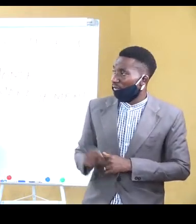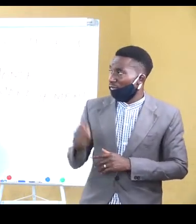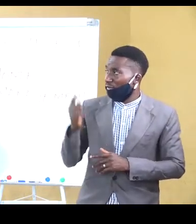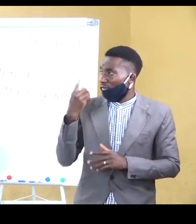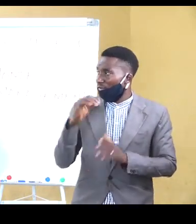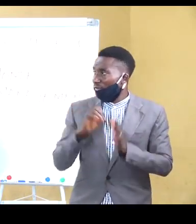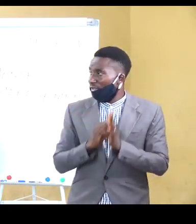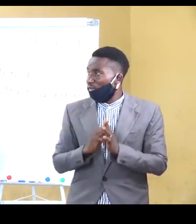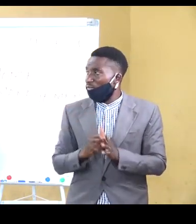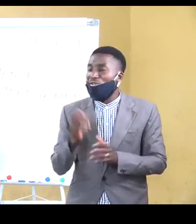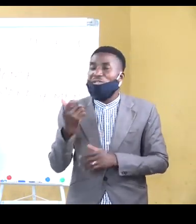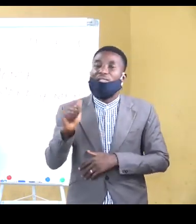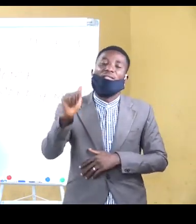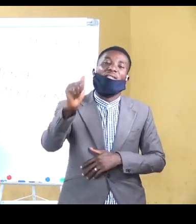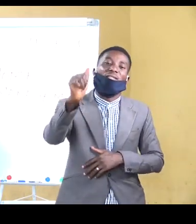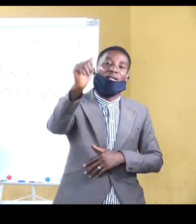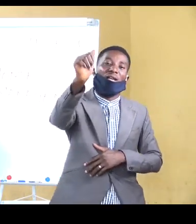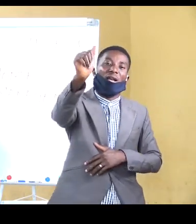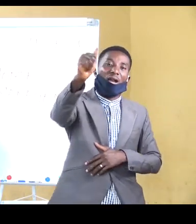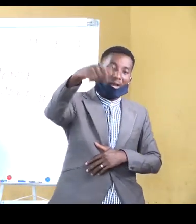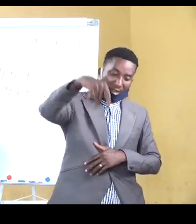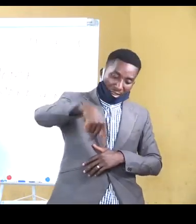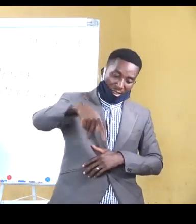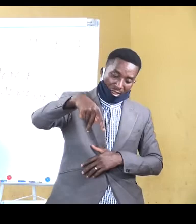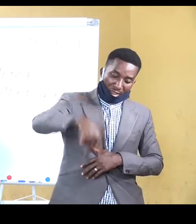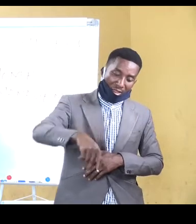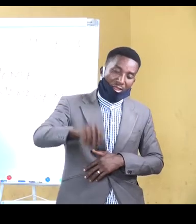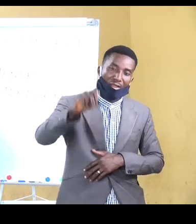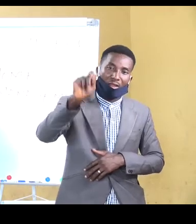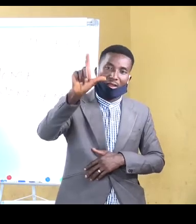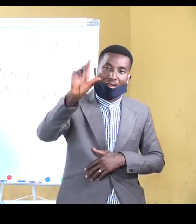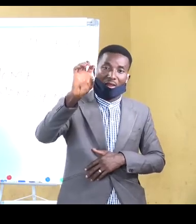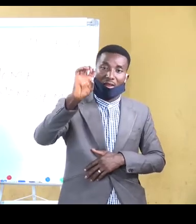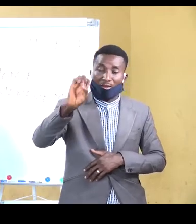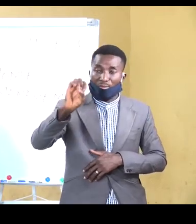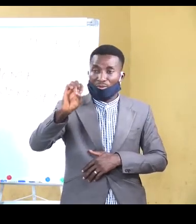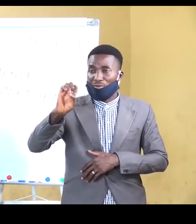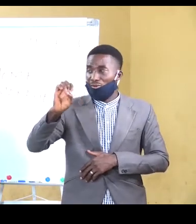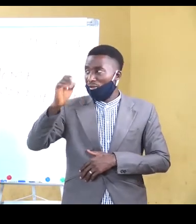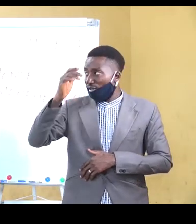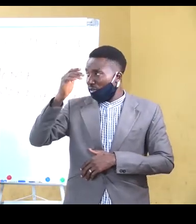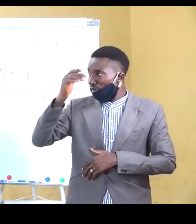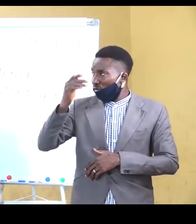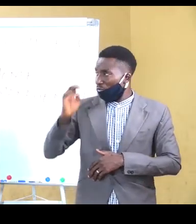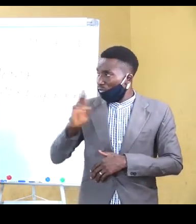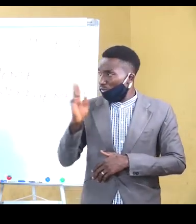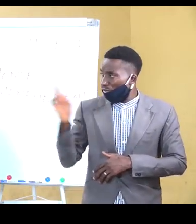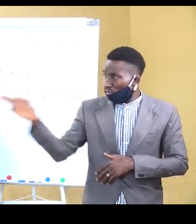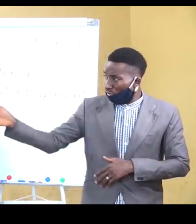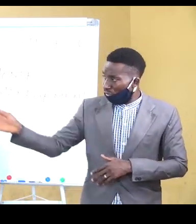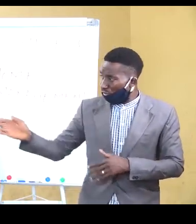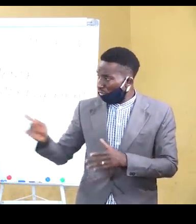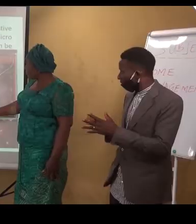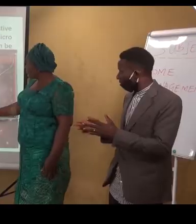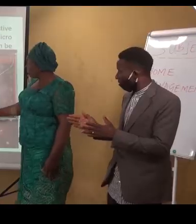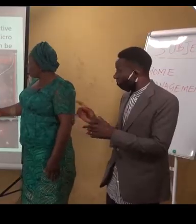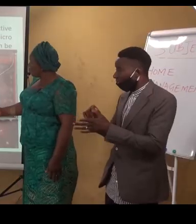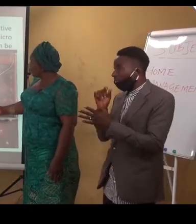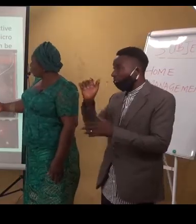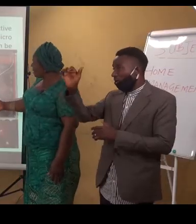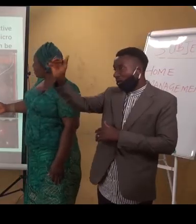market could last as long as 2 to 3 years? Why? They have passed through this process. As we can see, this is an